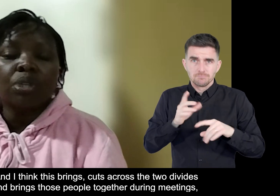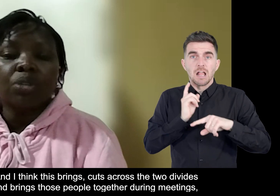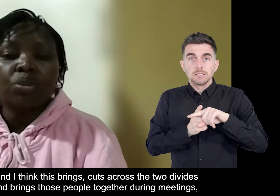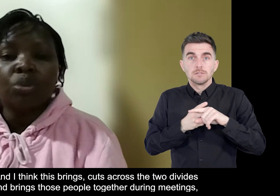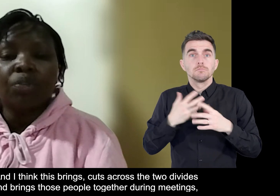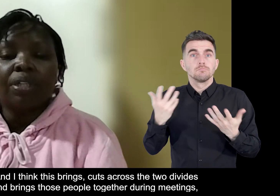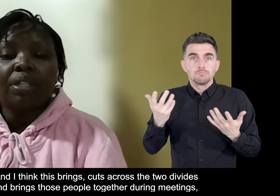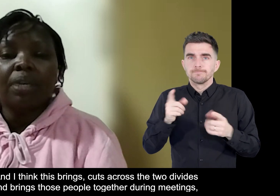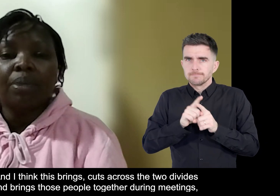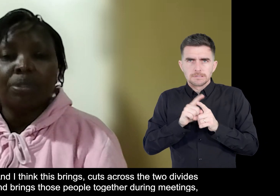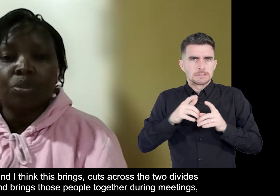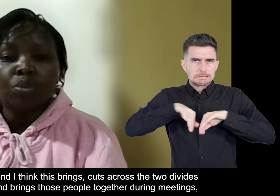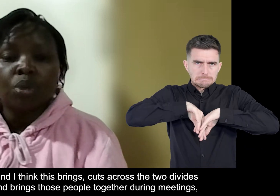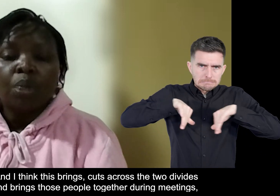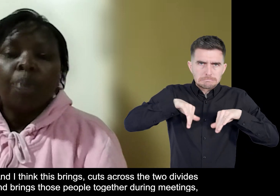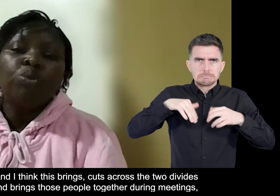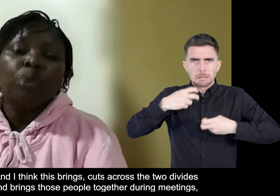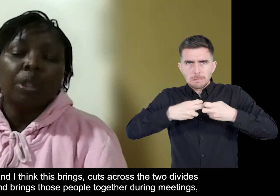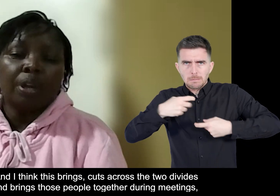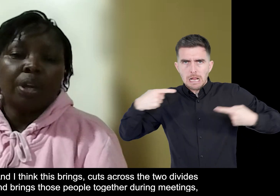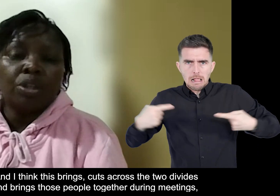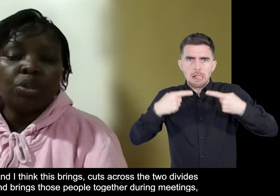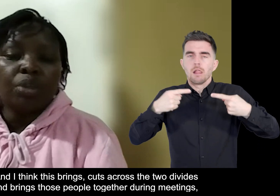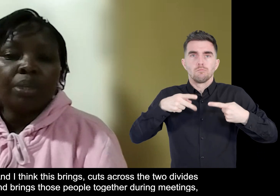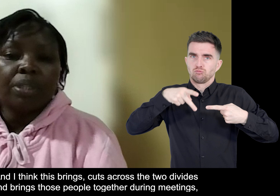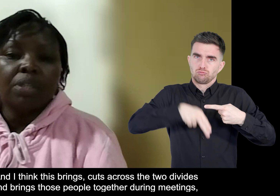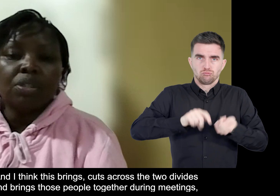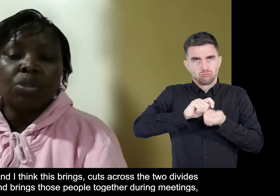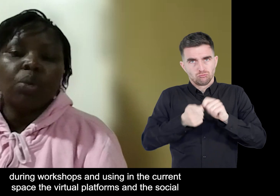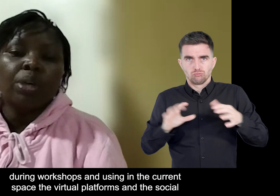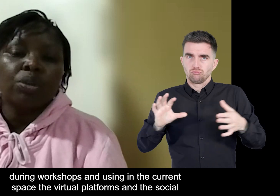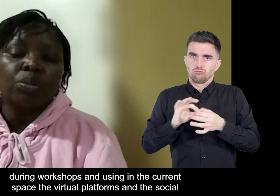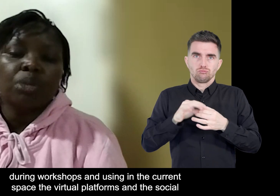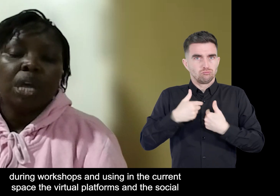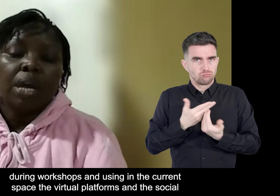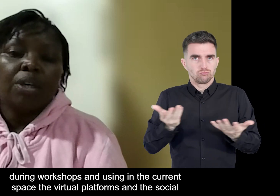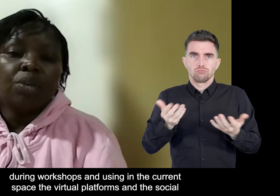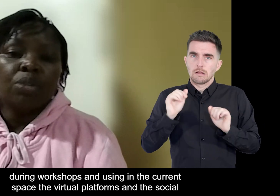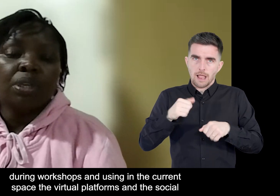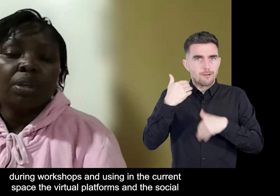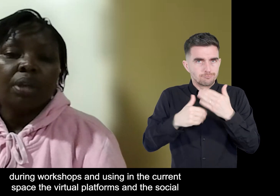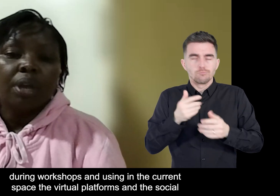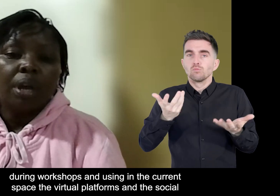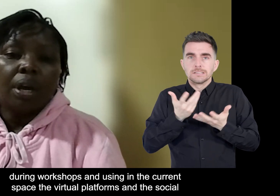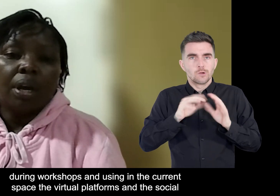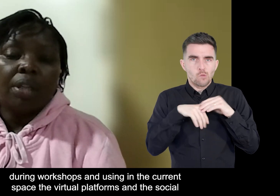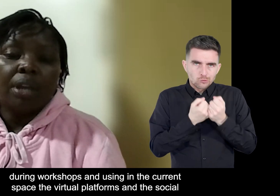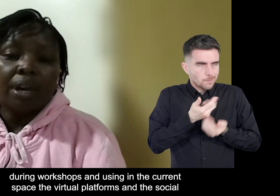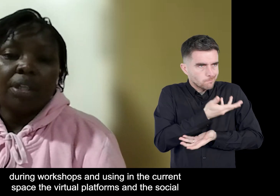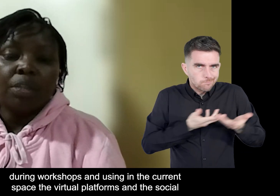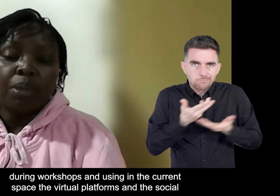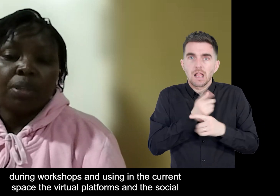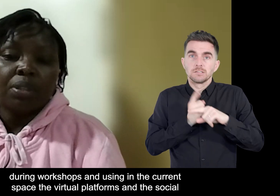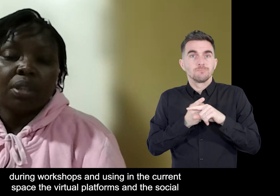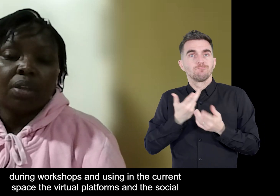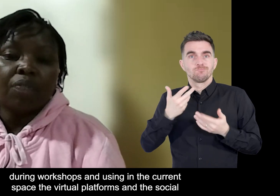cuts across the two divides and brings those people together during meetings, during workshops, and using in